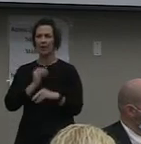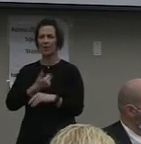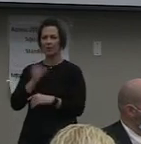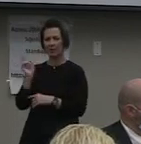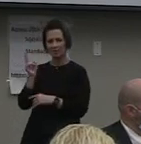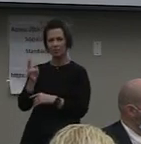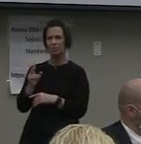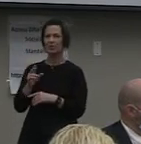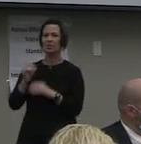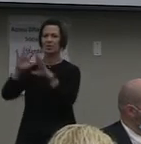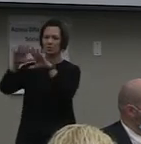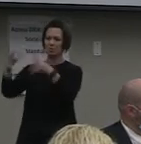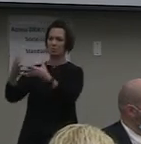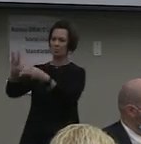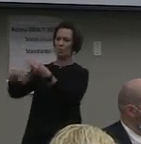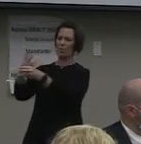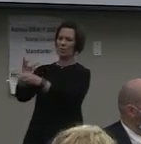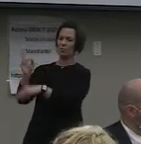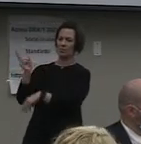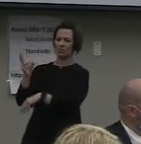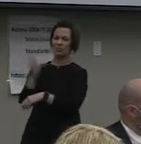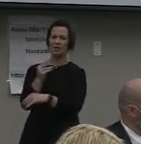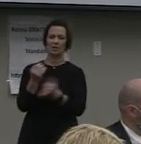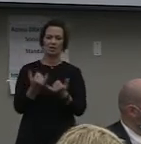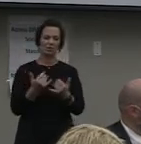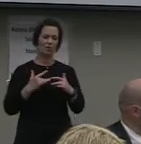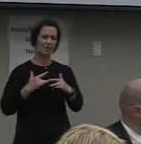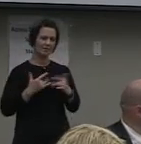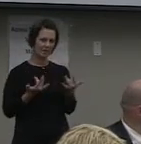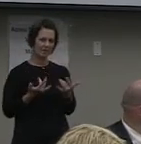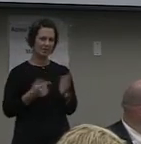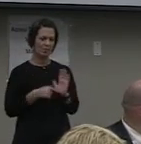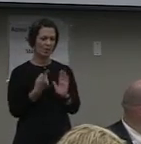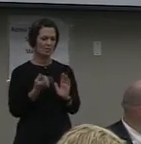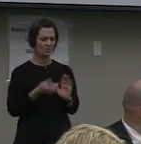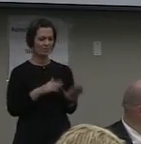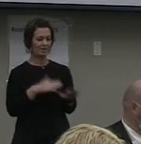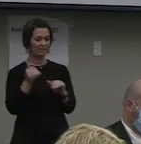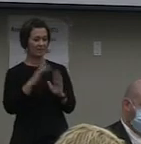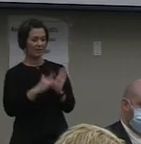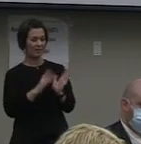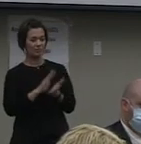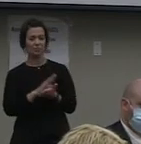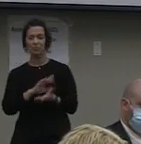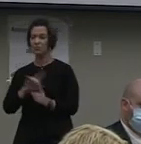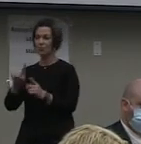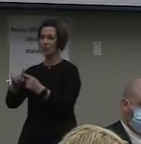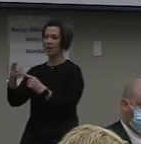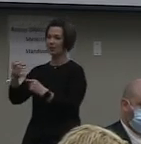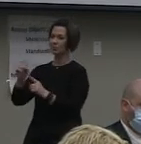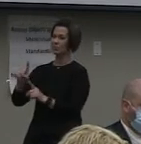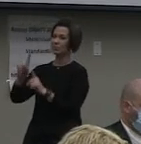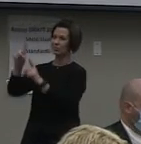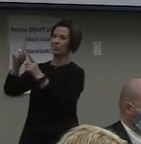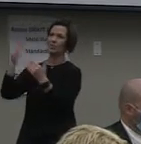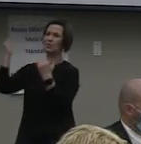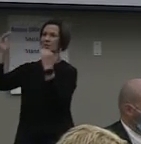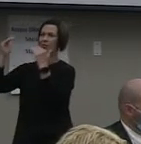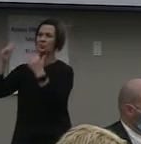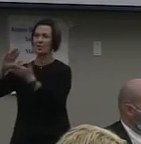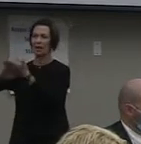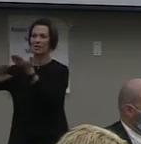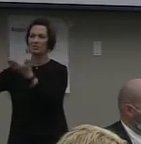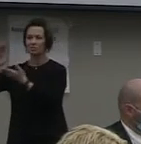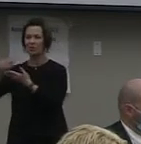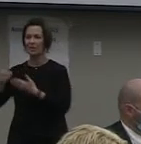history, as well as current events. Once they leave us from middle school, we'll go to high school, become adults, they'll have those skills